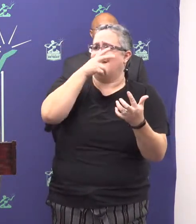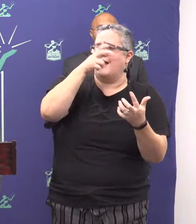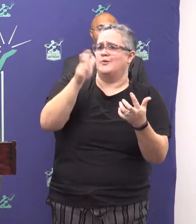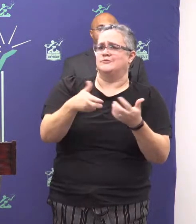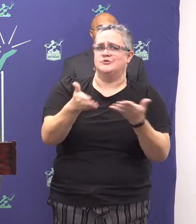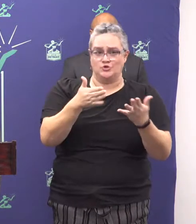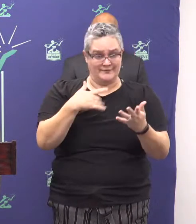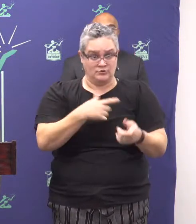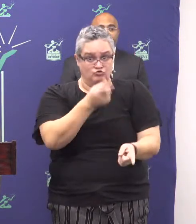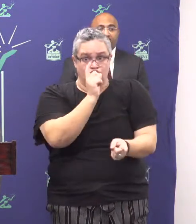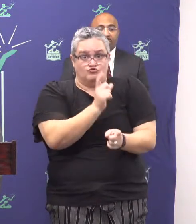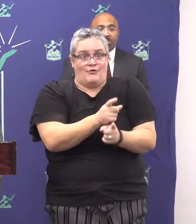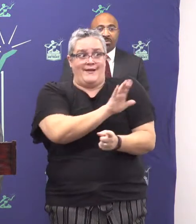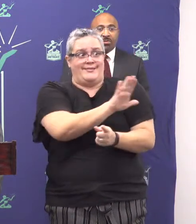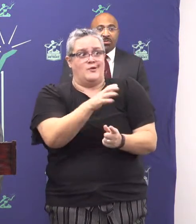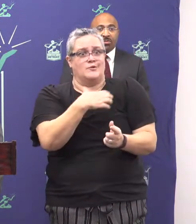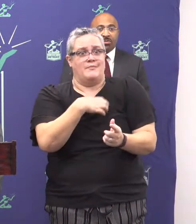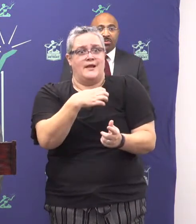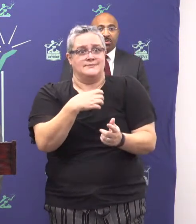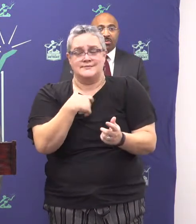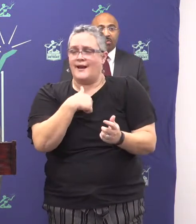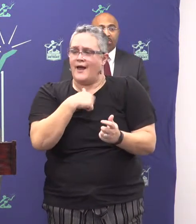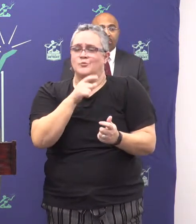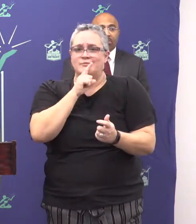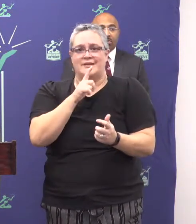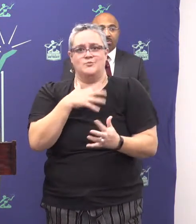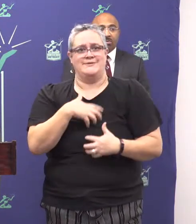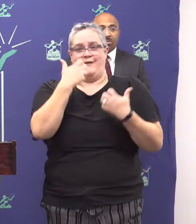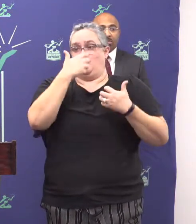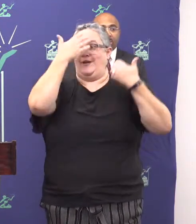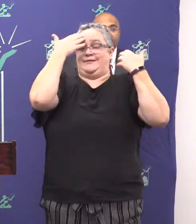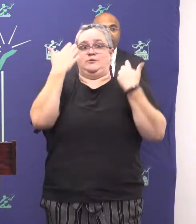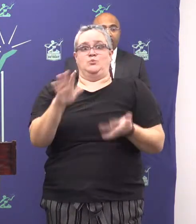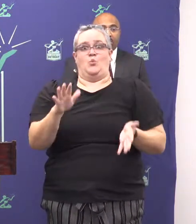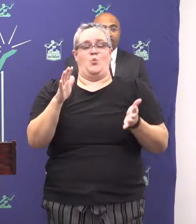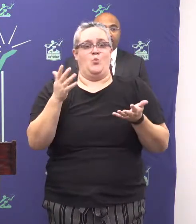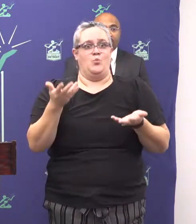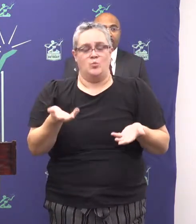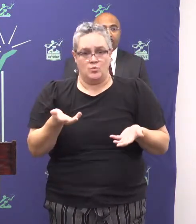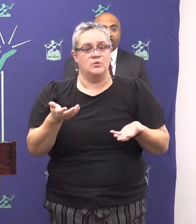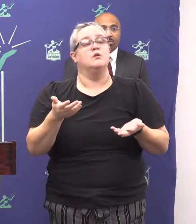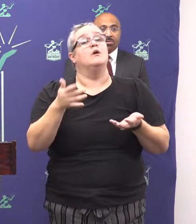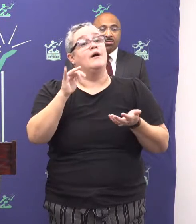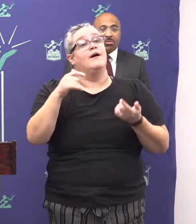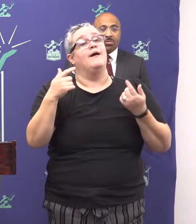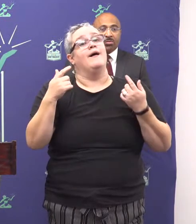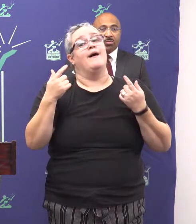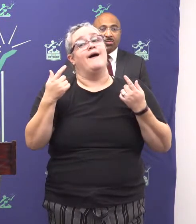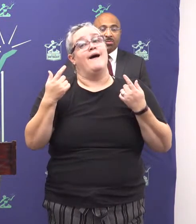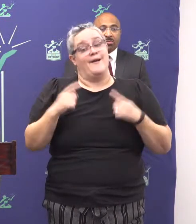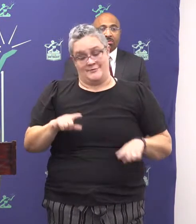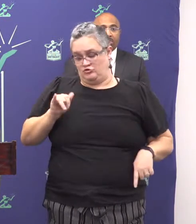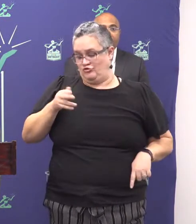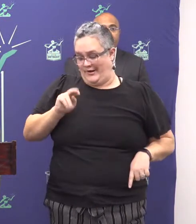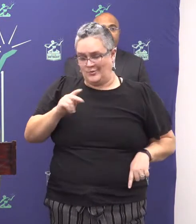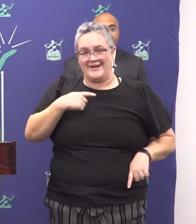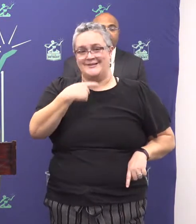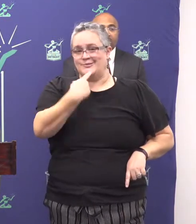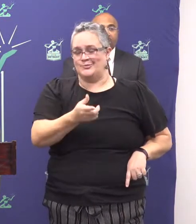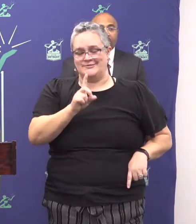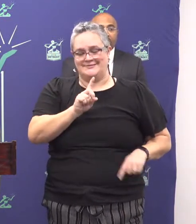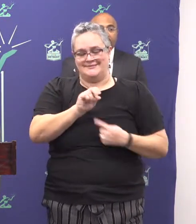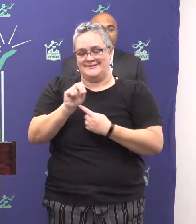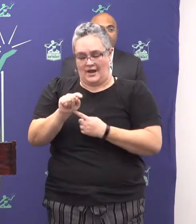absolutely correct. And I was extremely angry about it. And in January, directed DDOT to change